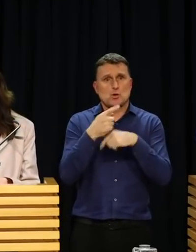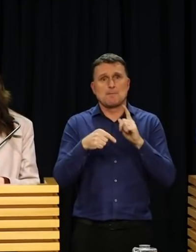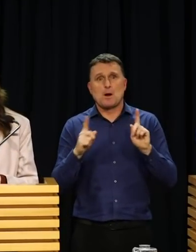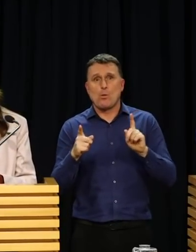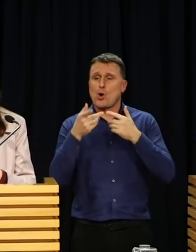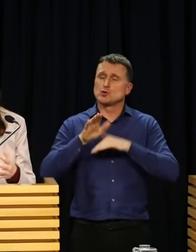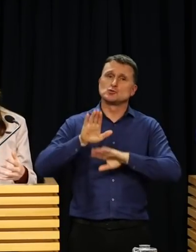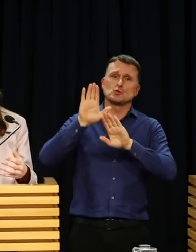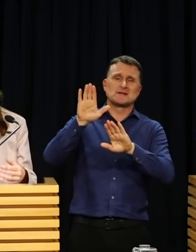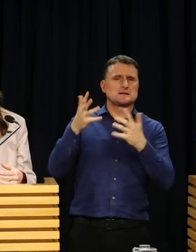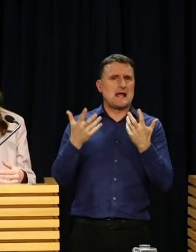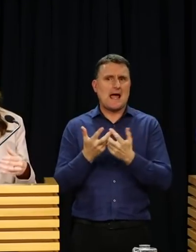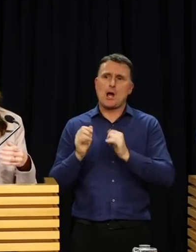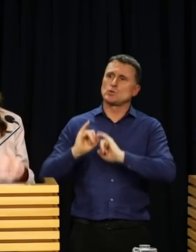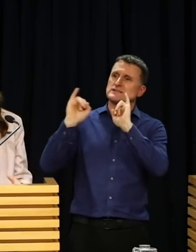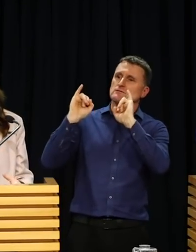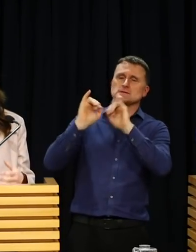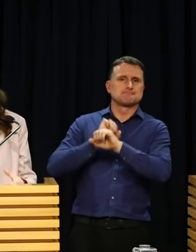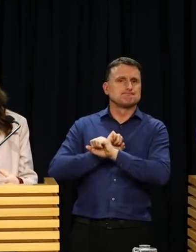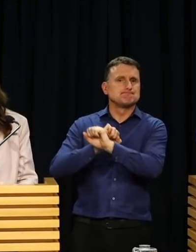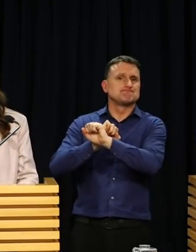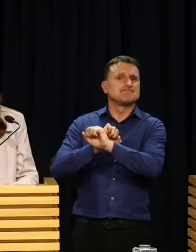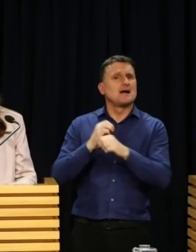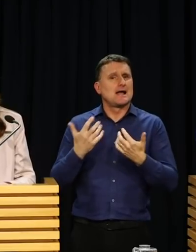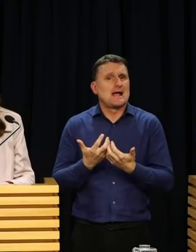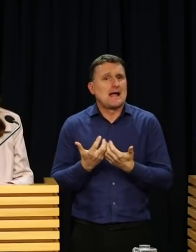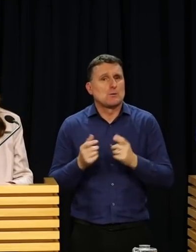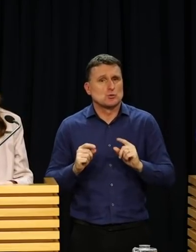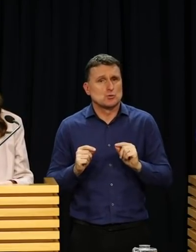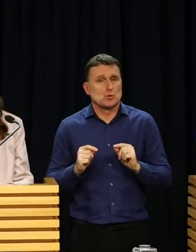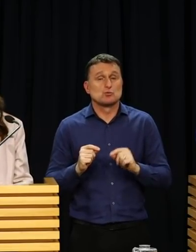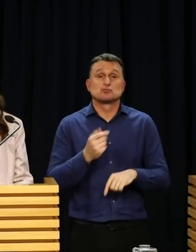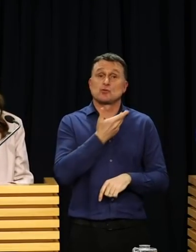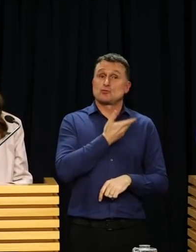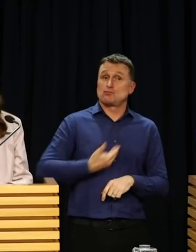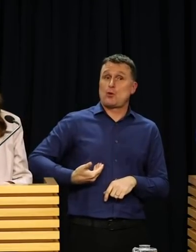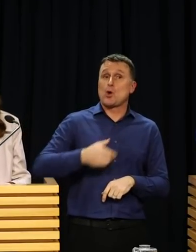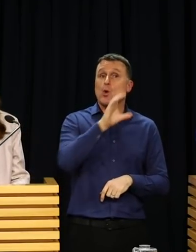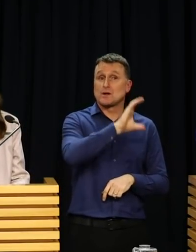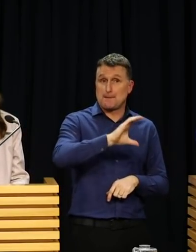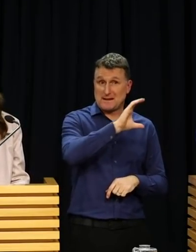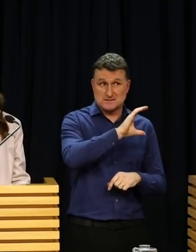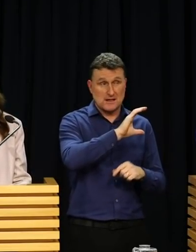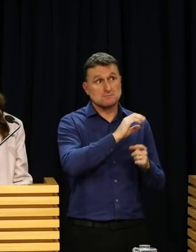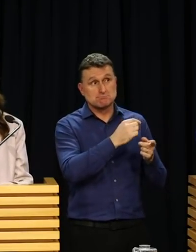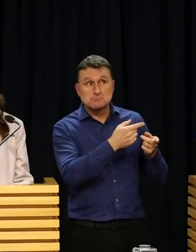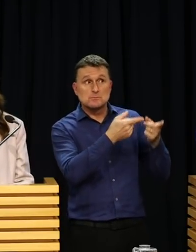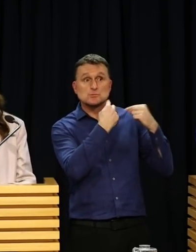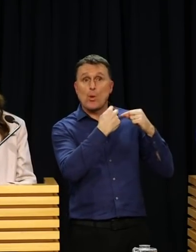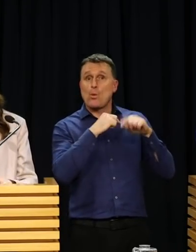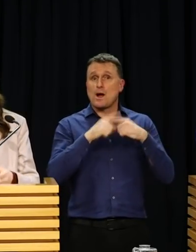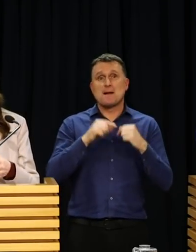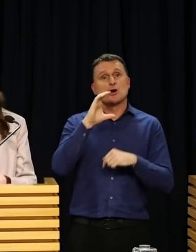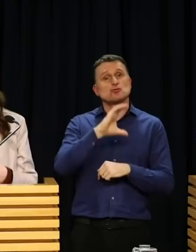Zealand's counter-terrorism efforts. It fulfills one of the recommendations of the Royal Commission on the Christchurch